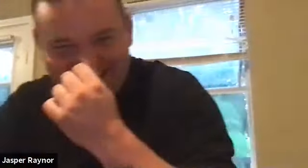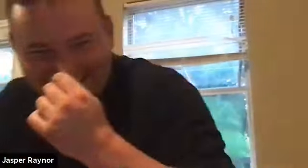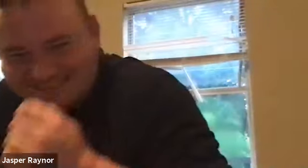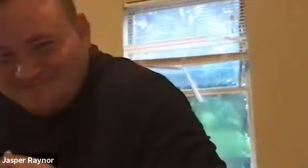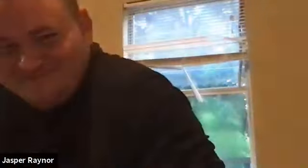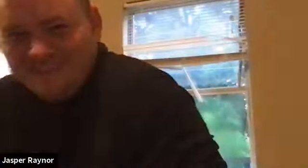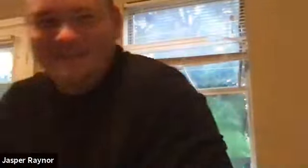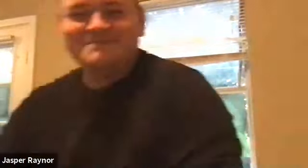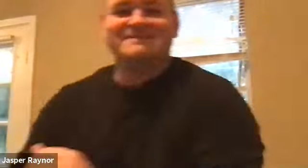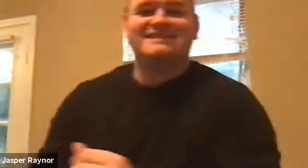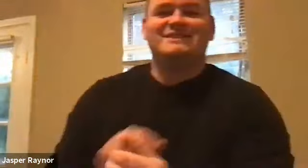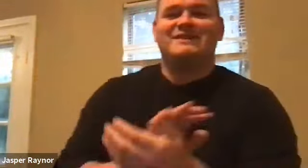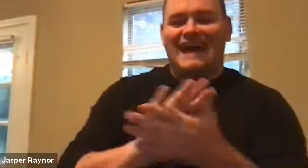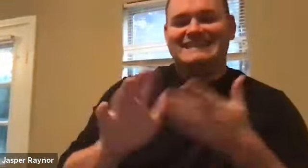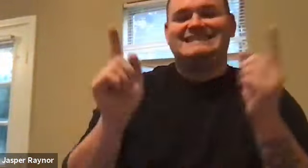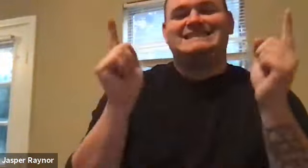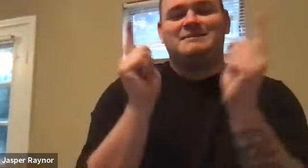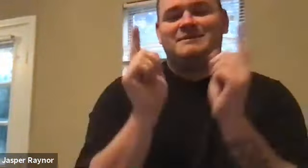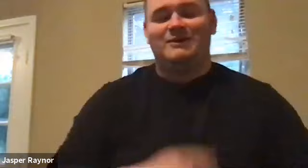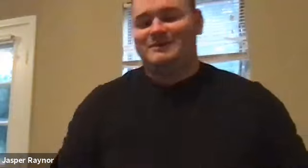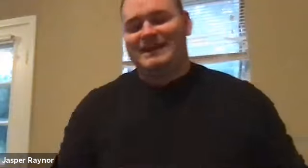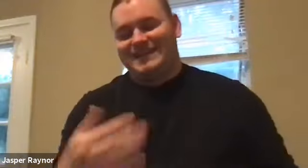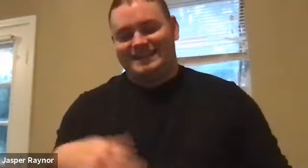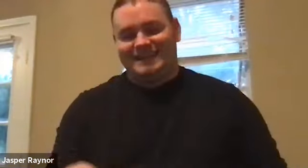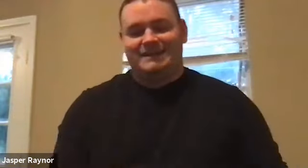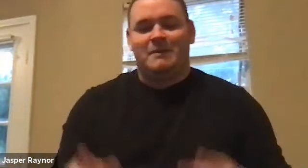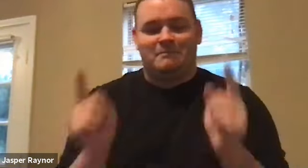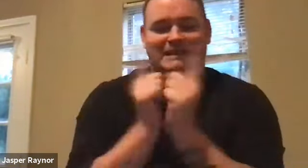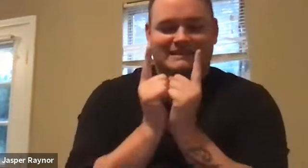ask a question or do I need to type it? Nice to, no, we haven't got to that yet. You gotta type it.